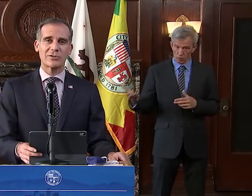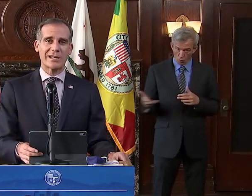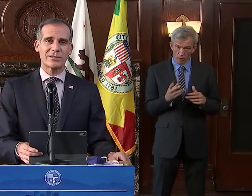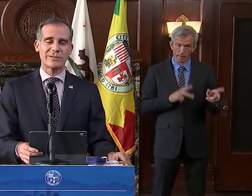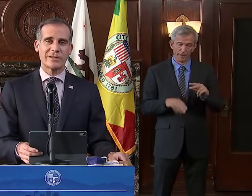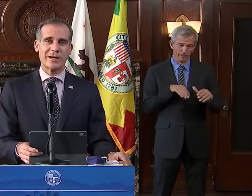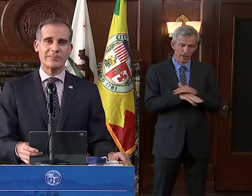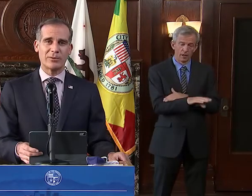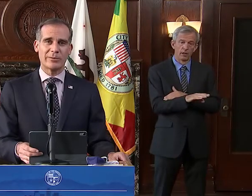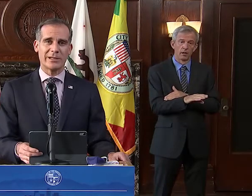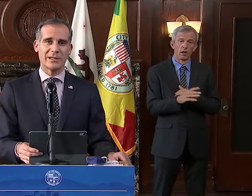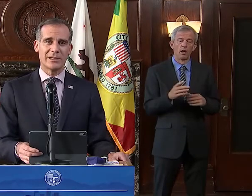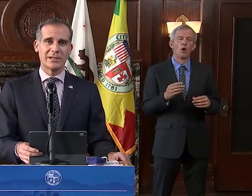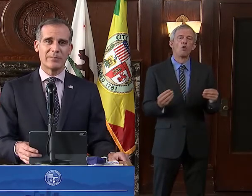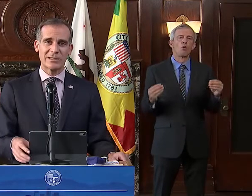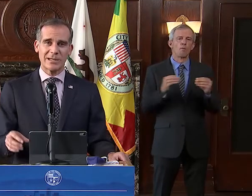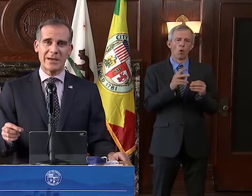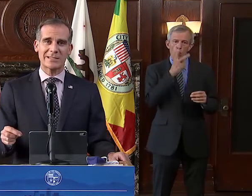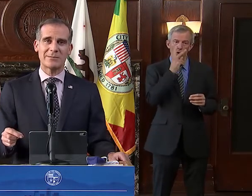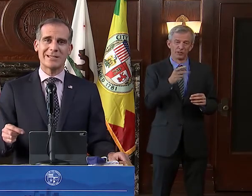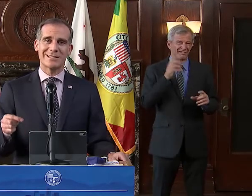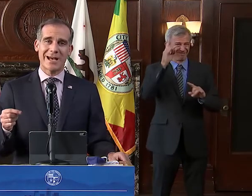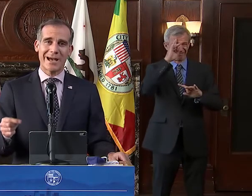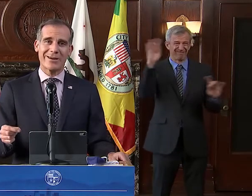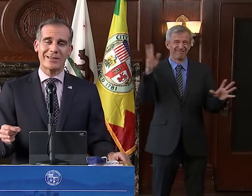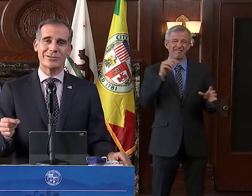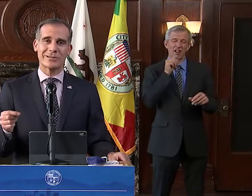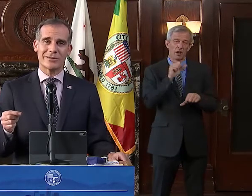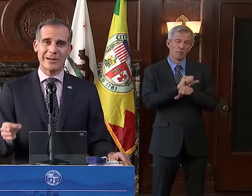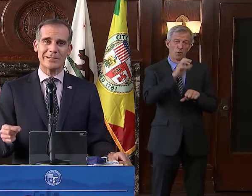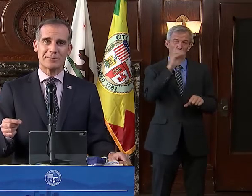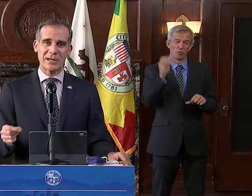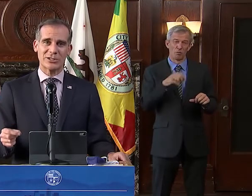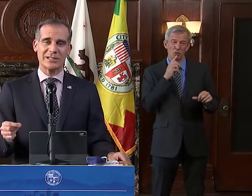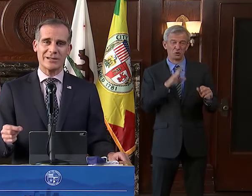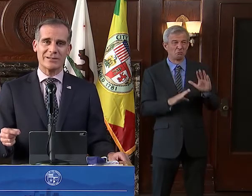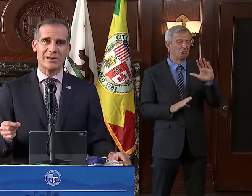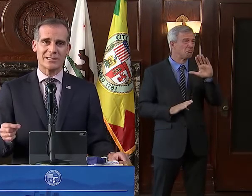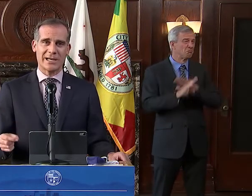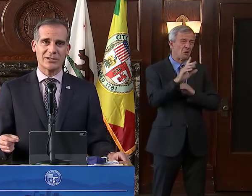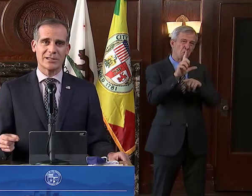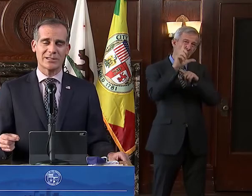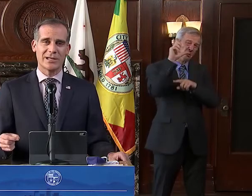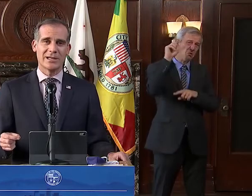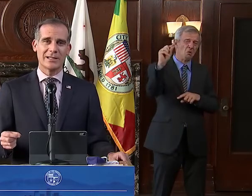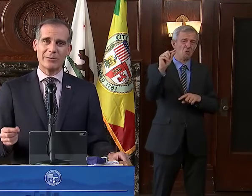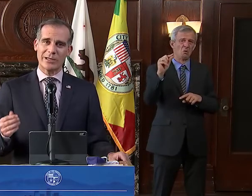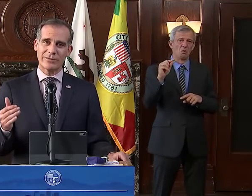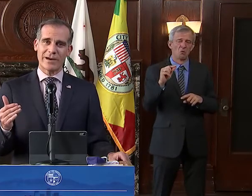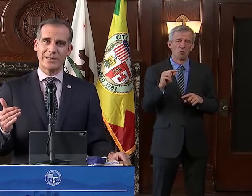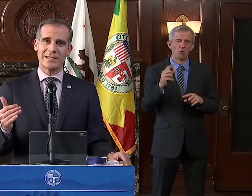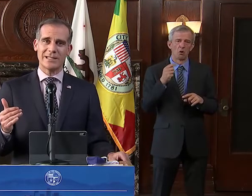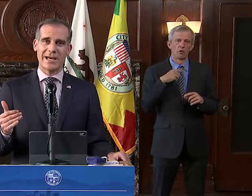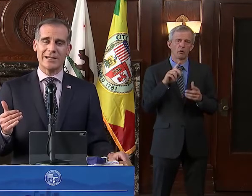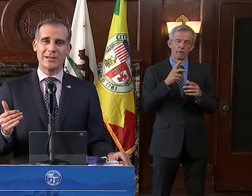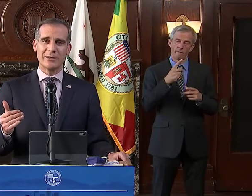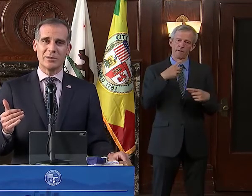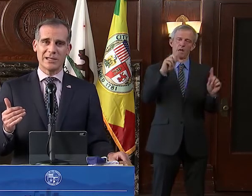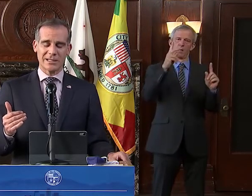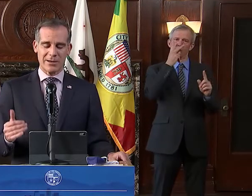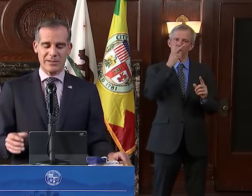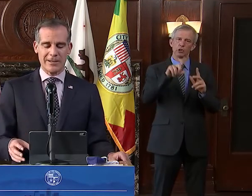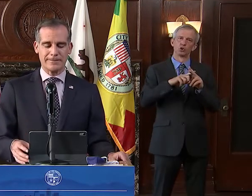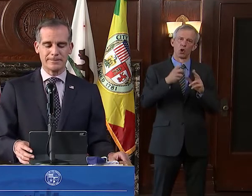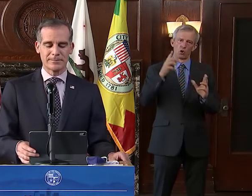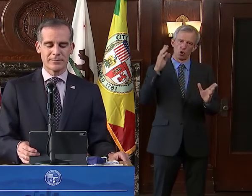our stratospheric unemployment that some estimate is higher than during the Great Depression here in Los Angeles, that we can finally see that